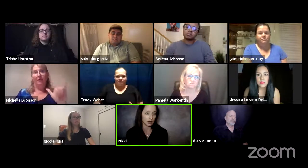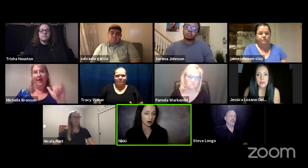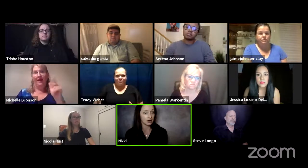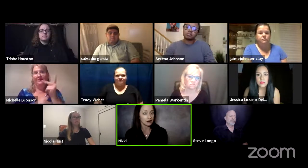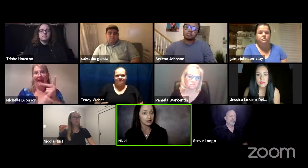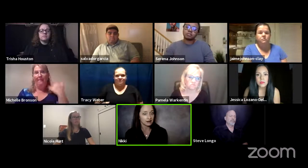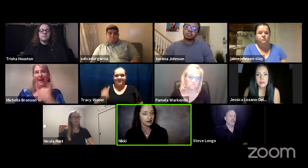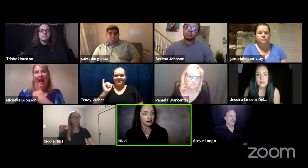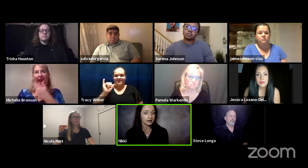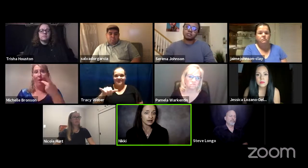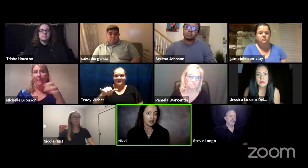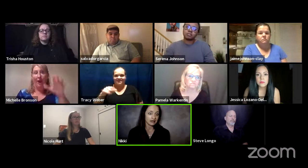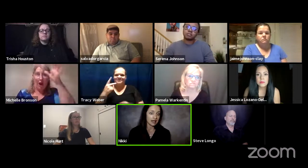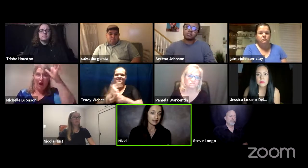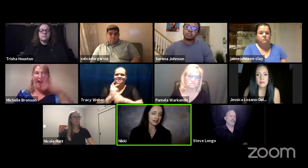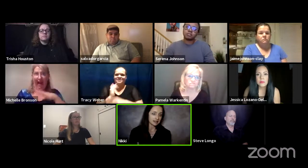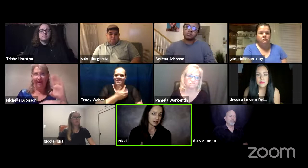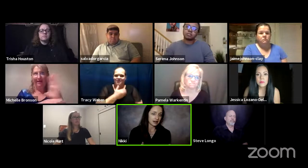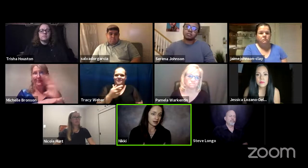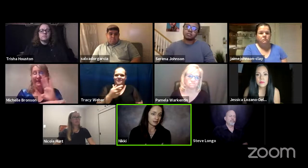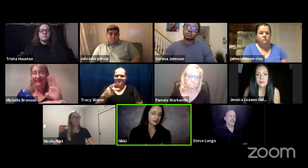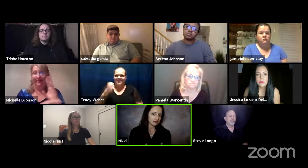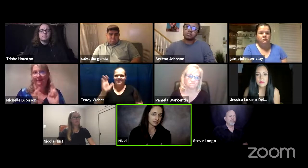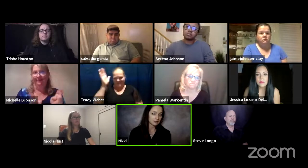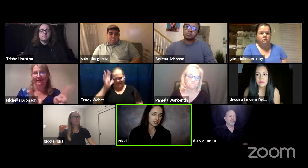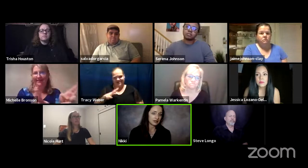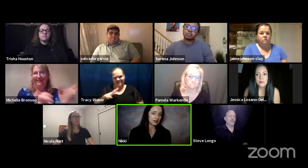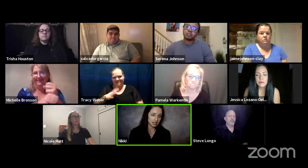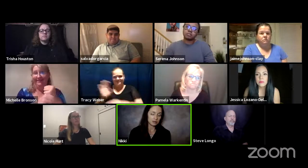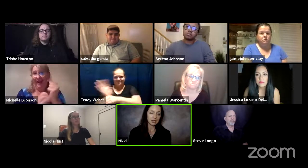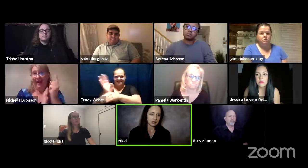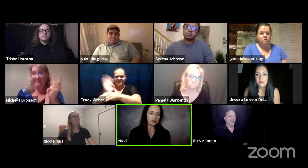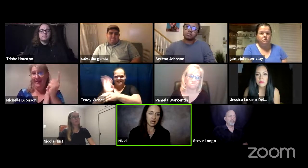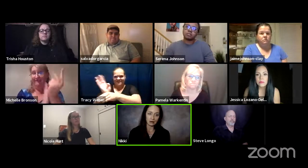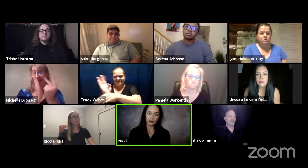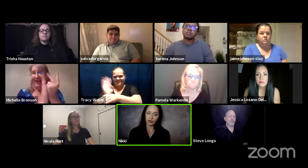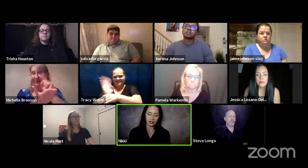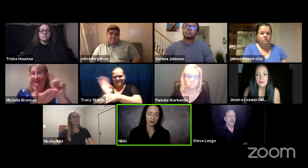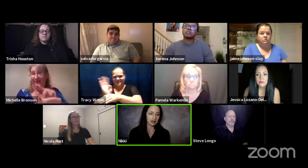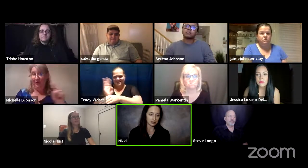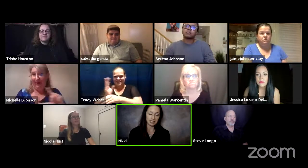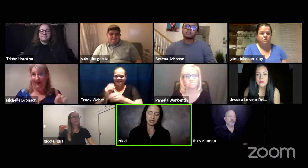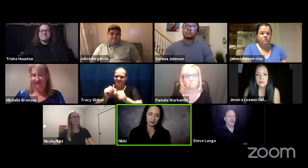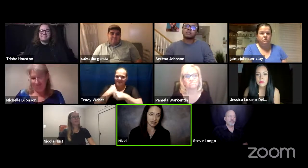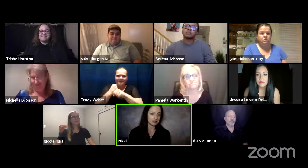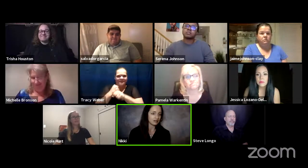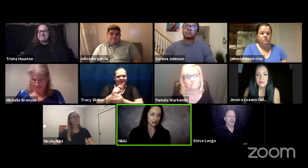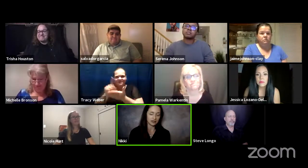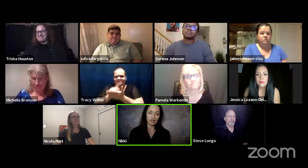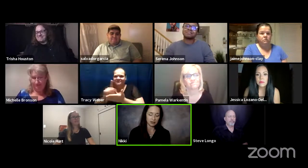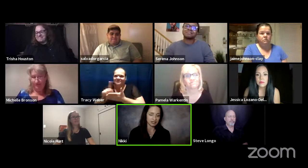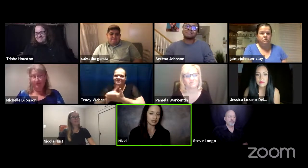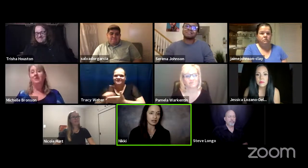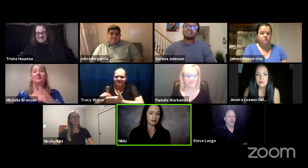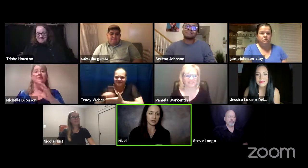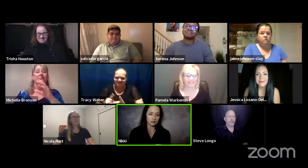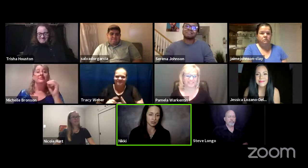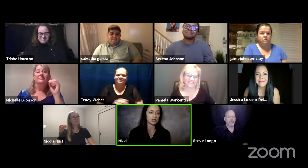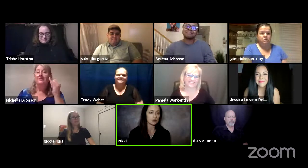are. And that's keeping our media man very, very busy. It'll give him something to do